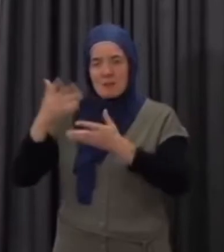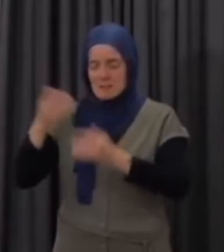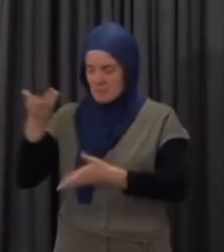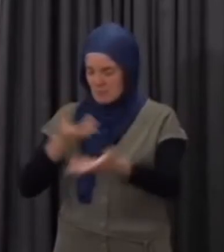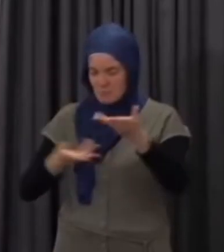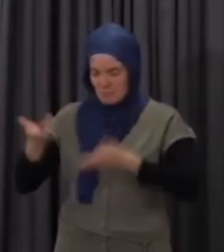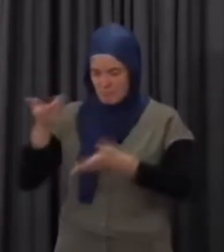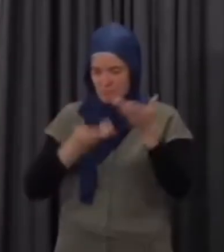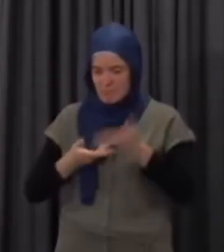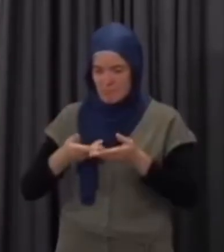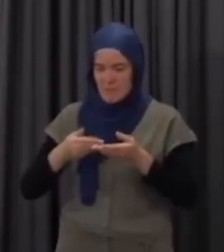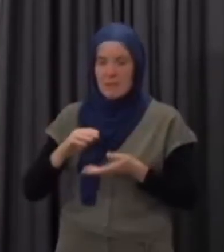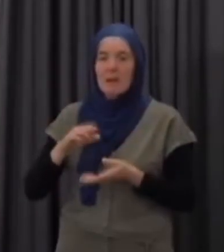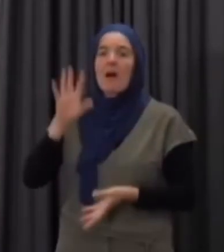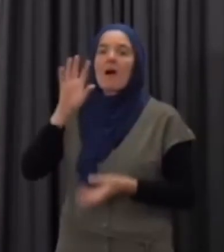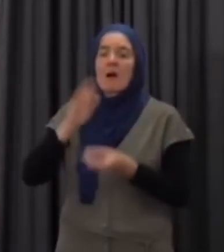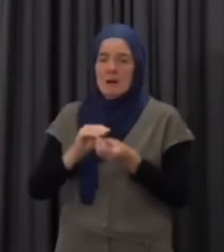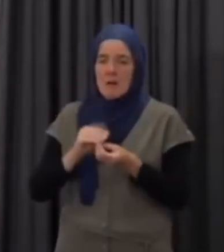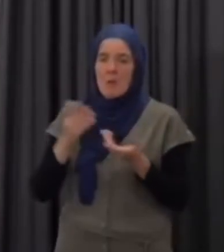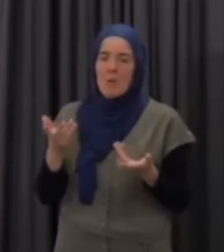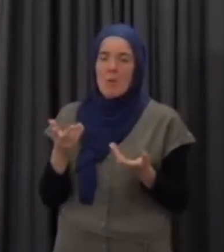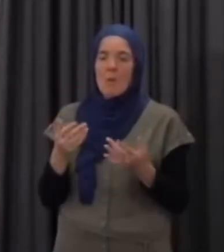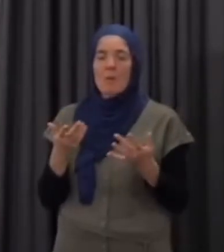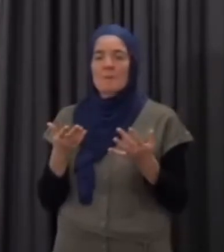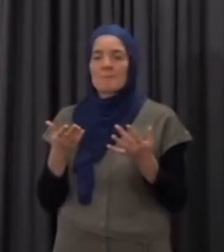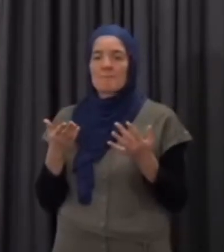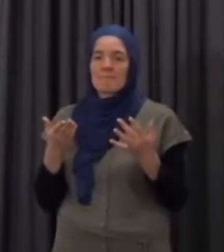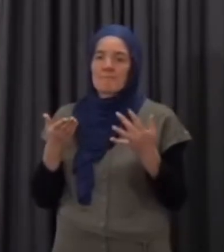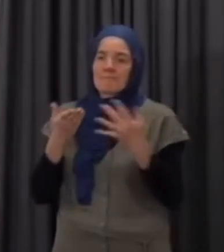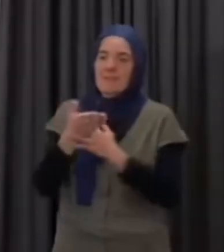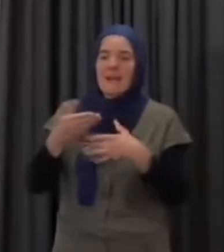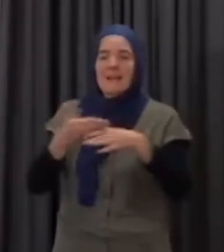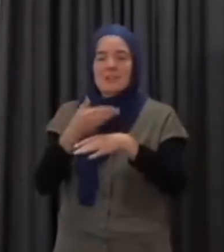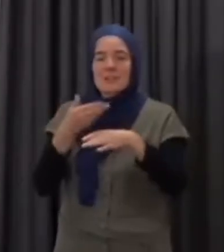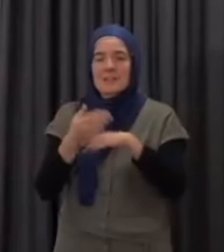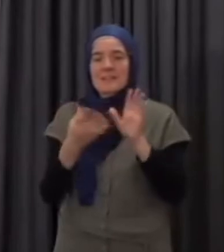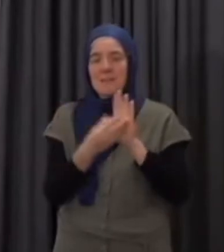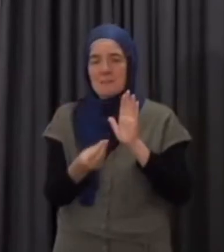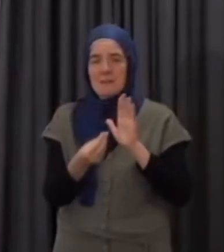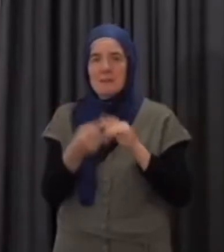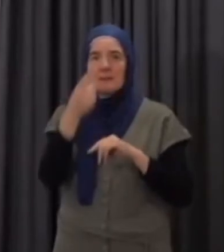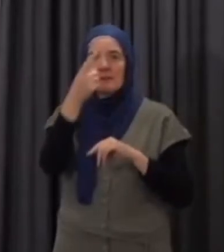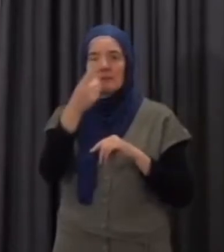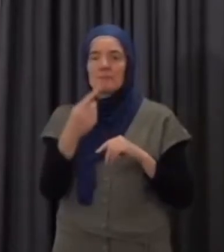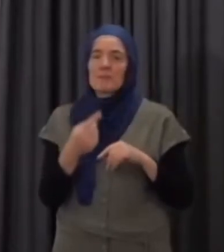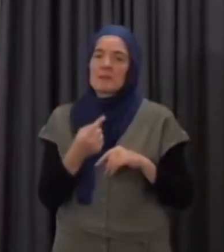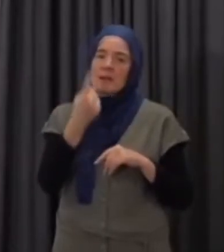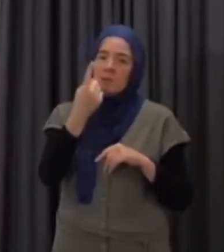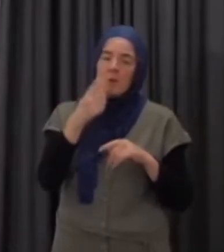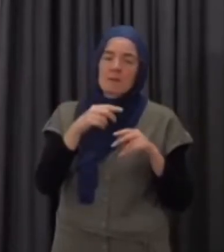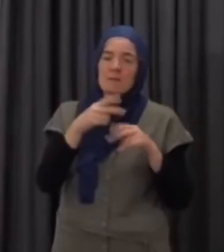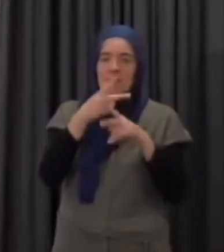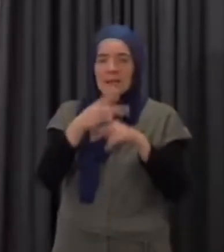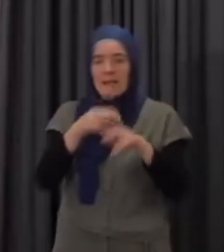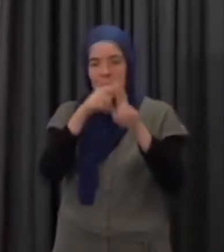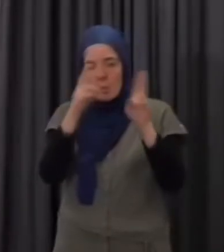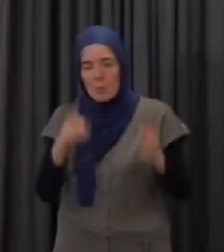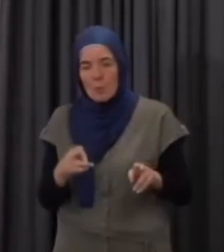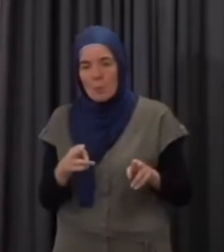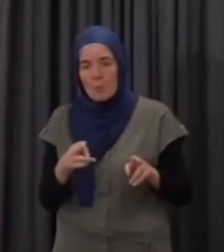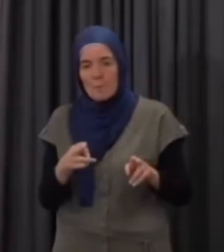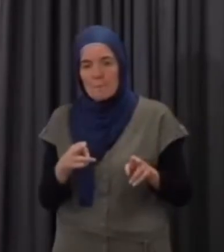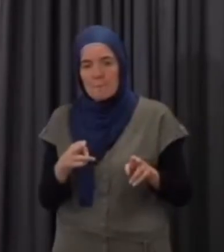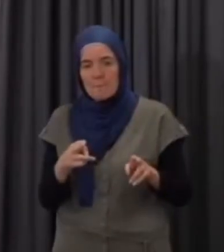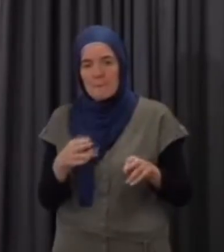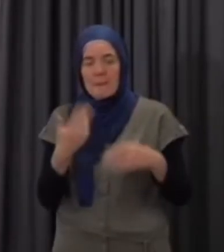of an intervention took place. So as an example that I gave earlier, if a care home has been particularly supported and there